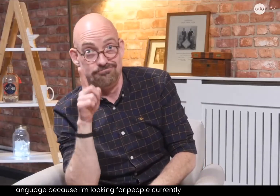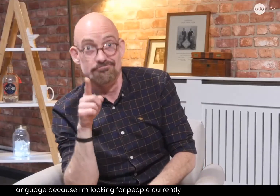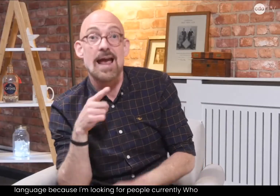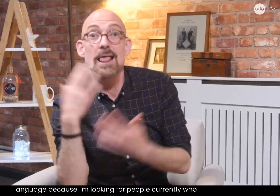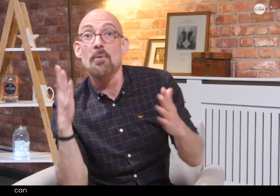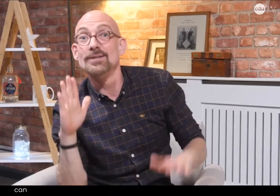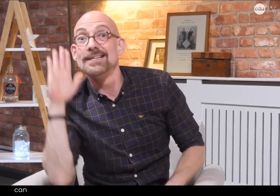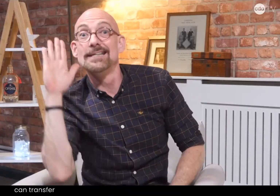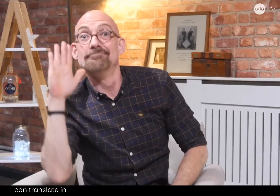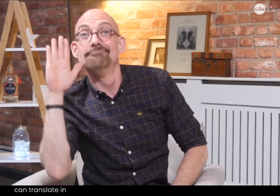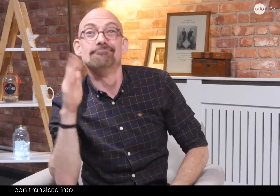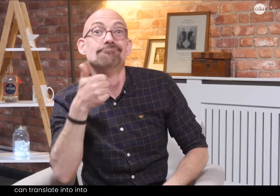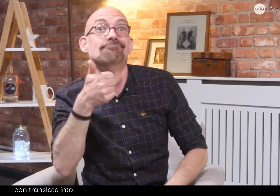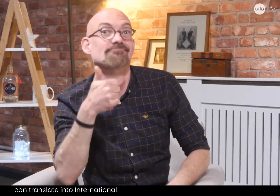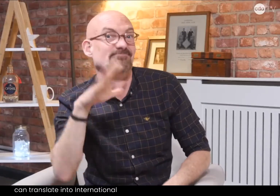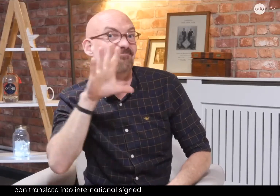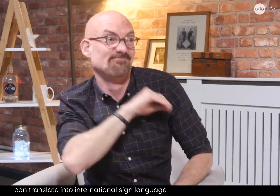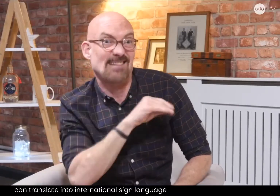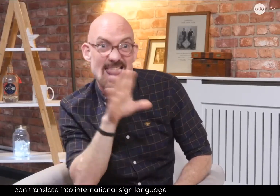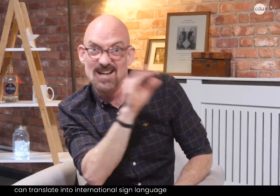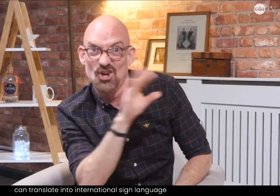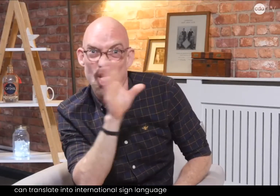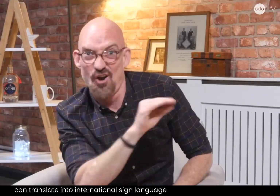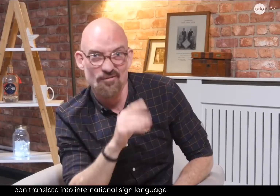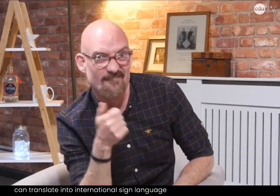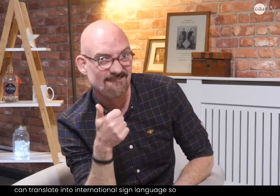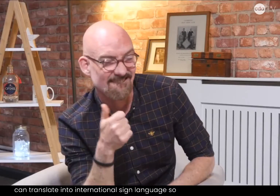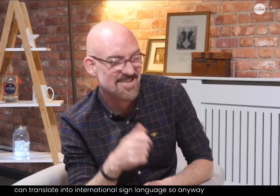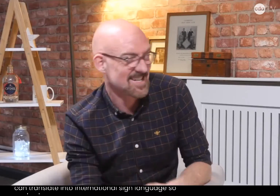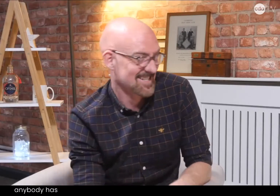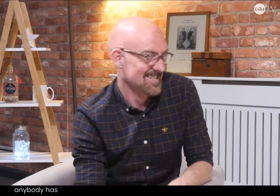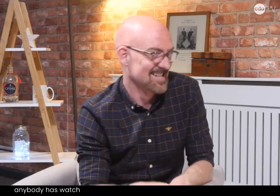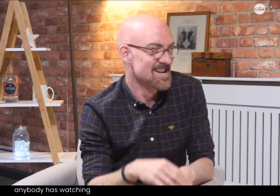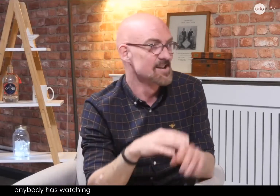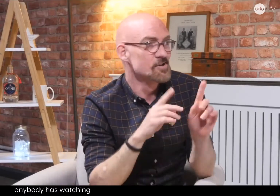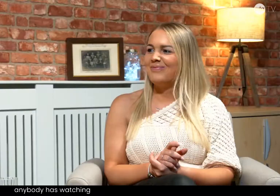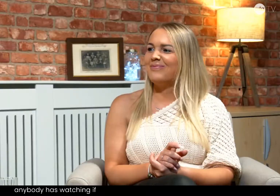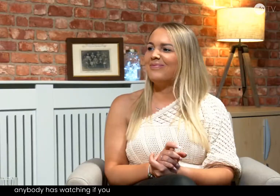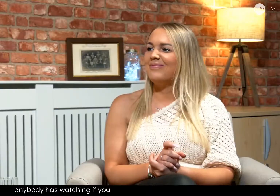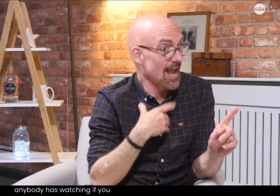sign language. So anybody who's watching, if you're signing international, make sure you're letting us know.